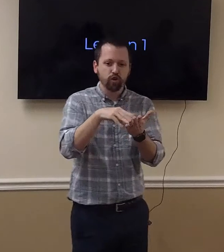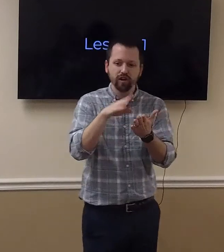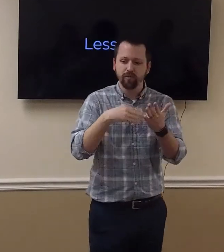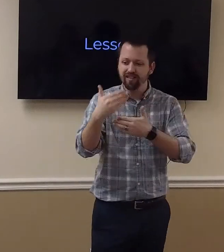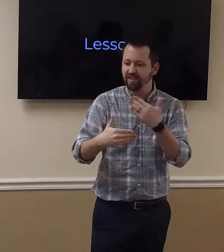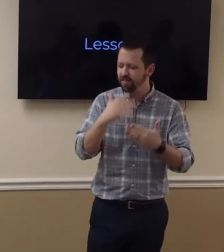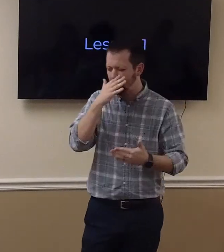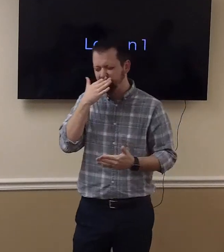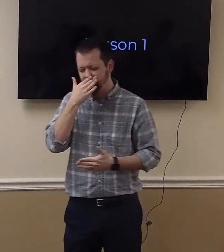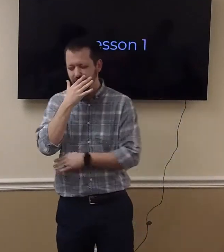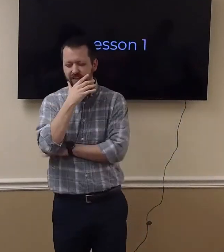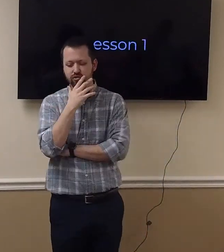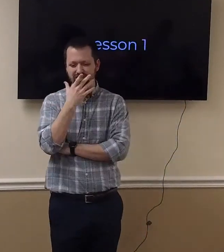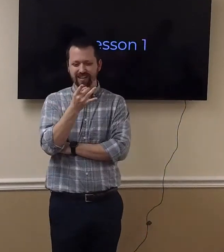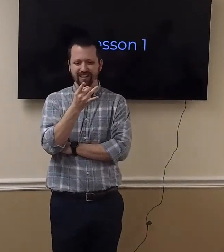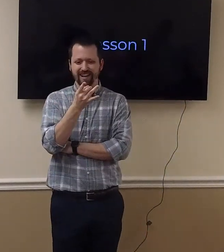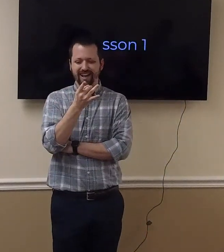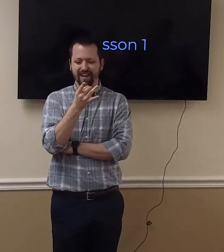learning process. It's interesting. I'm